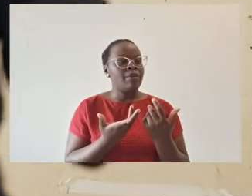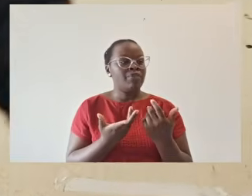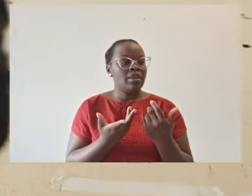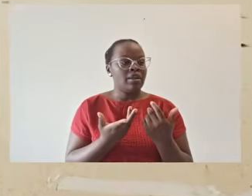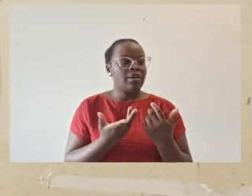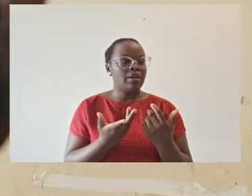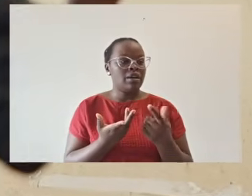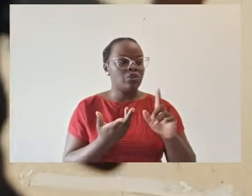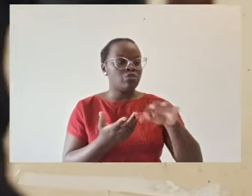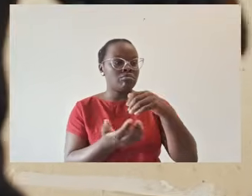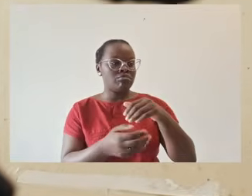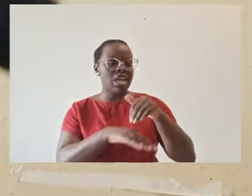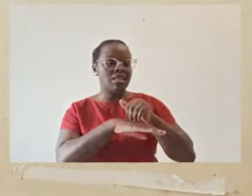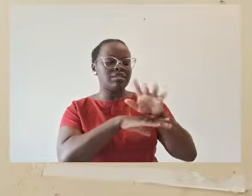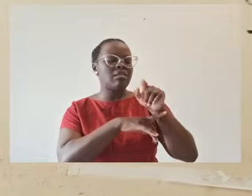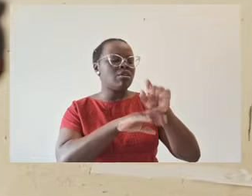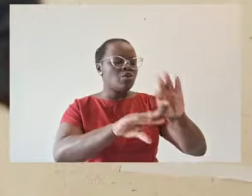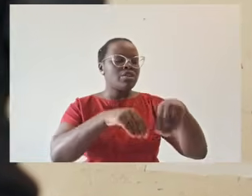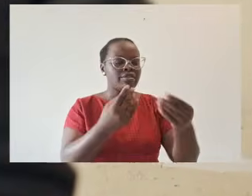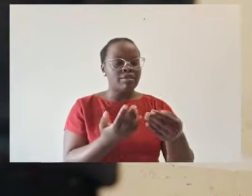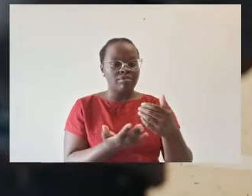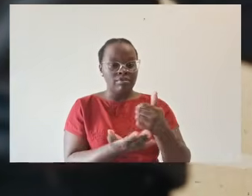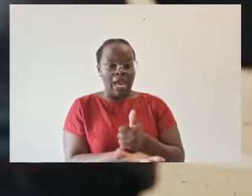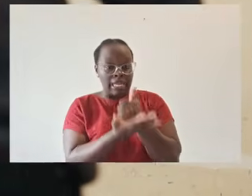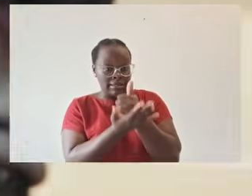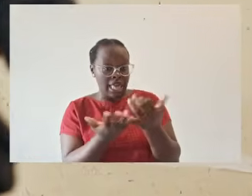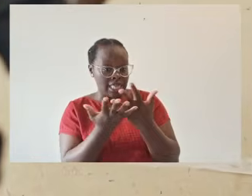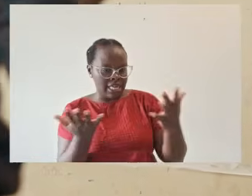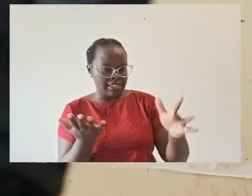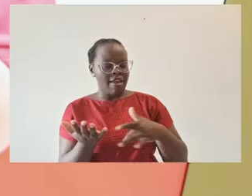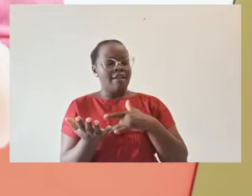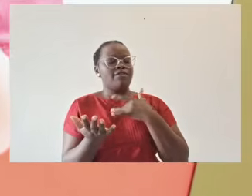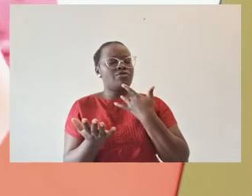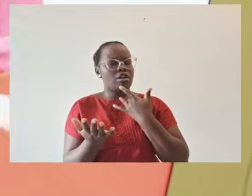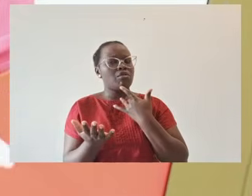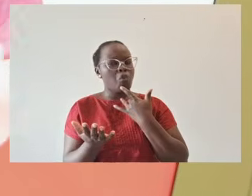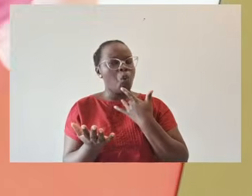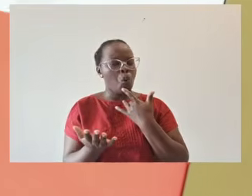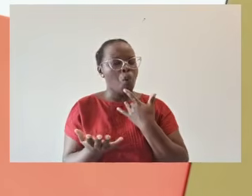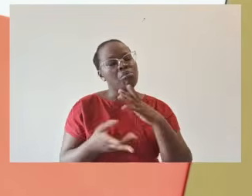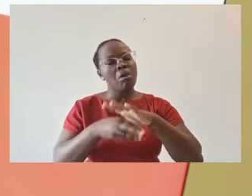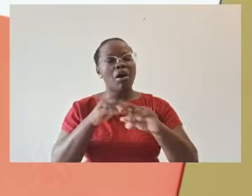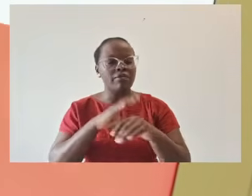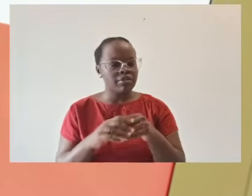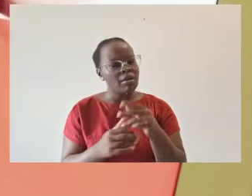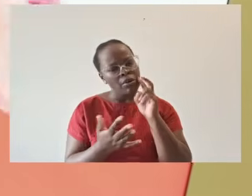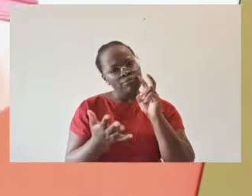with visual aids, like now this technology where they can be able to view, observe the videos, actually